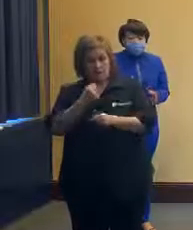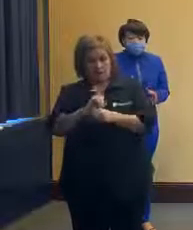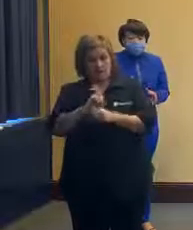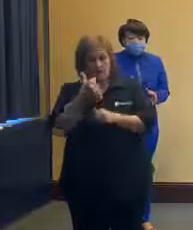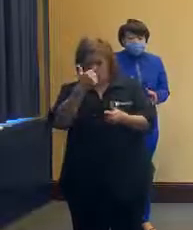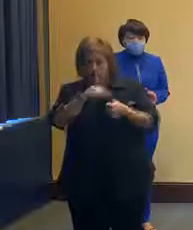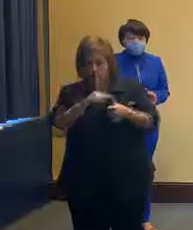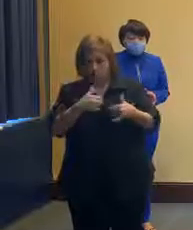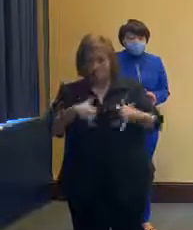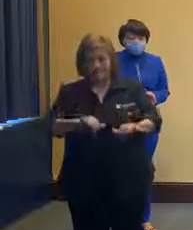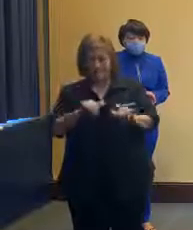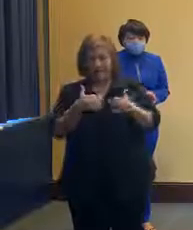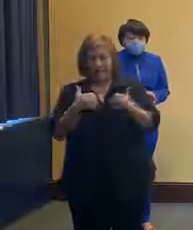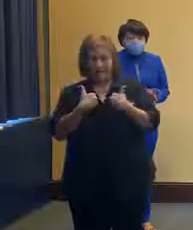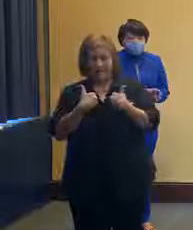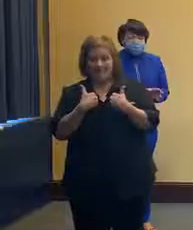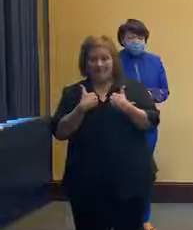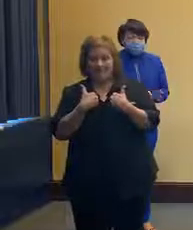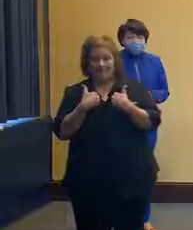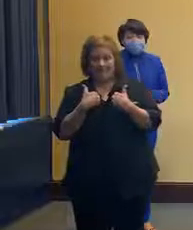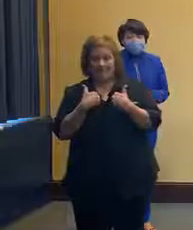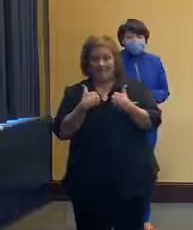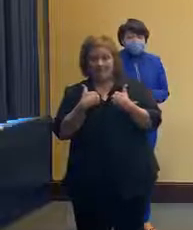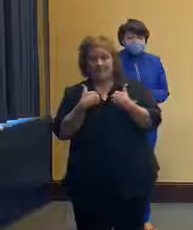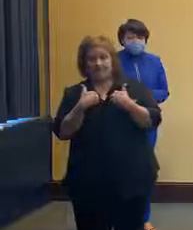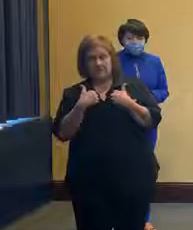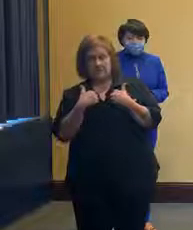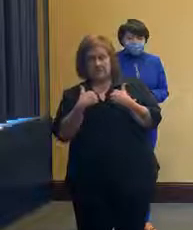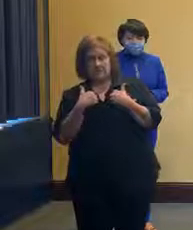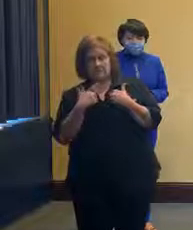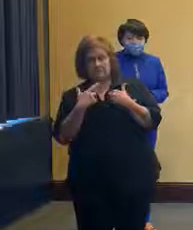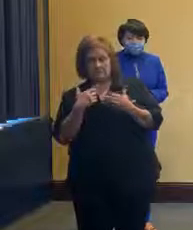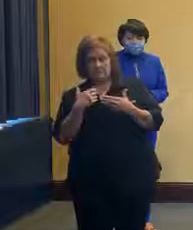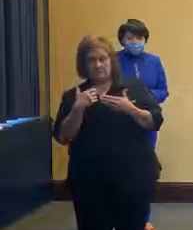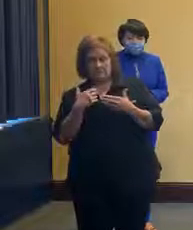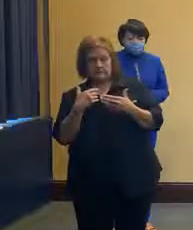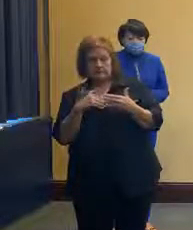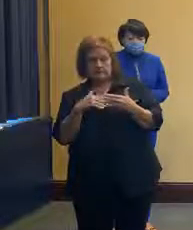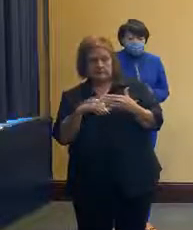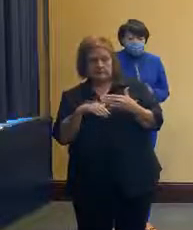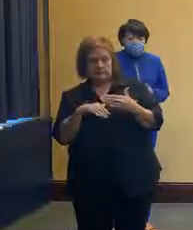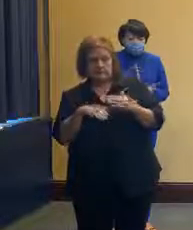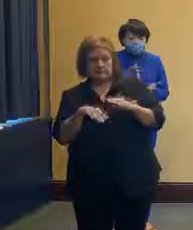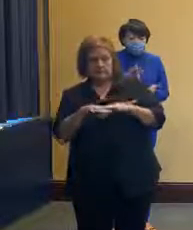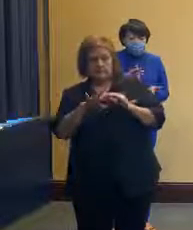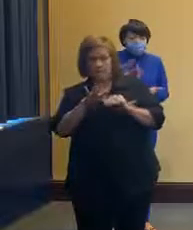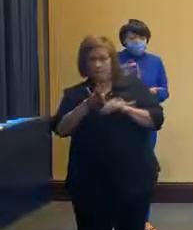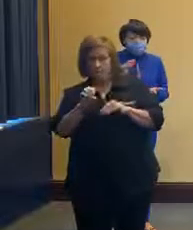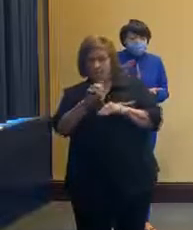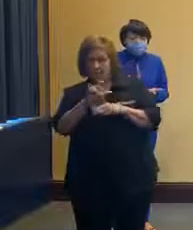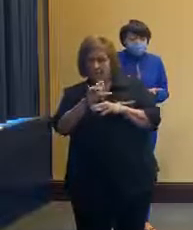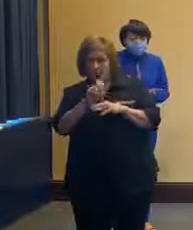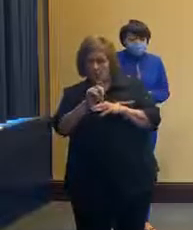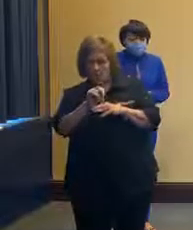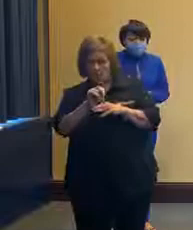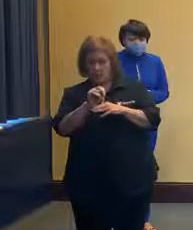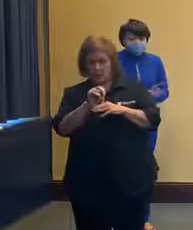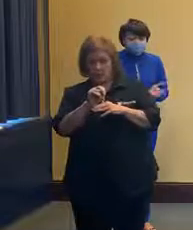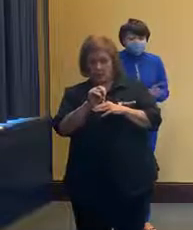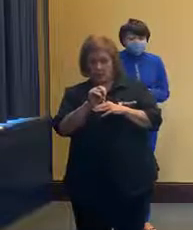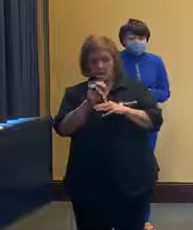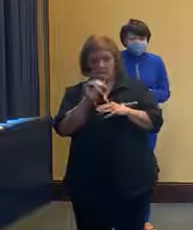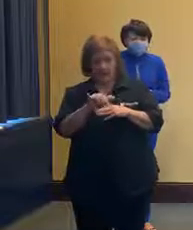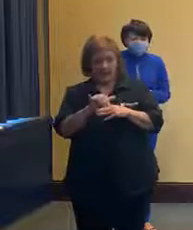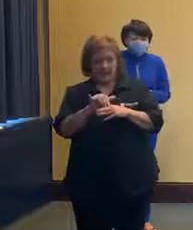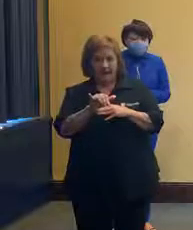still have over close to 40 million in taxes that will be rolling off as